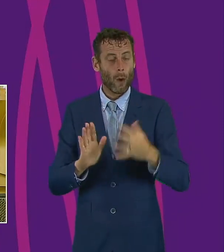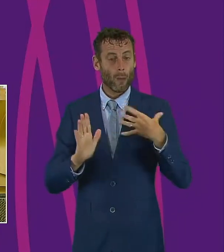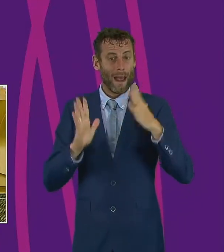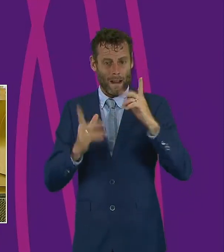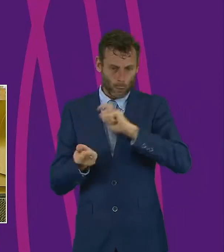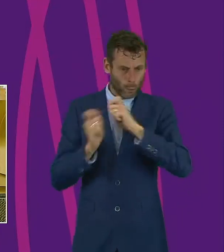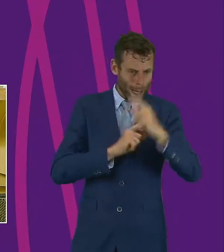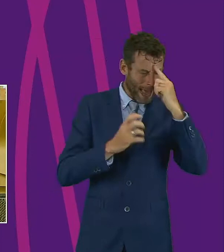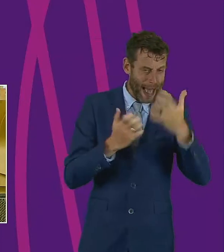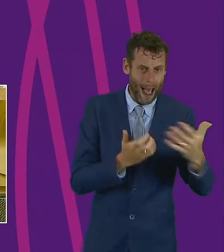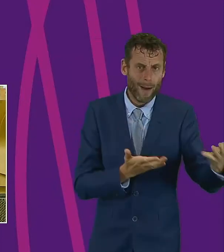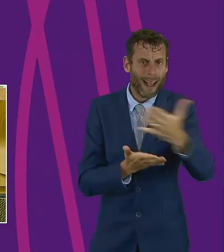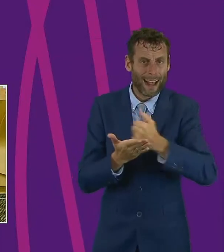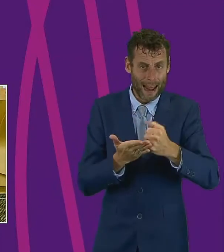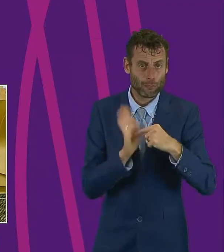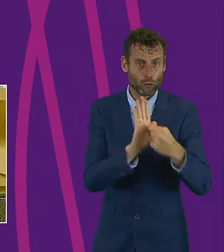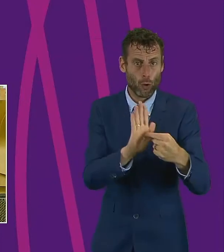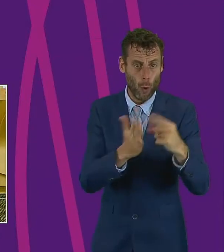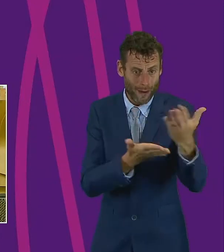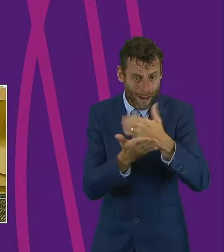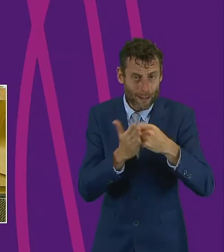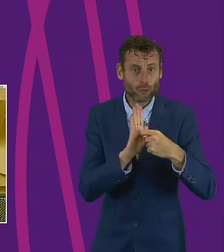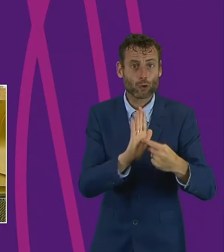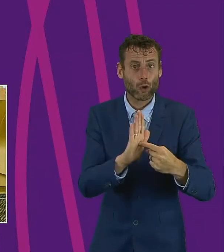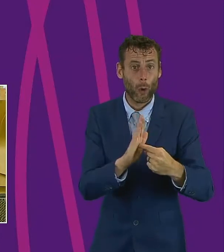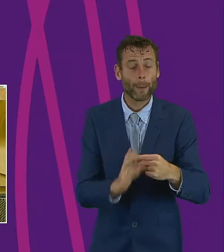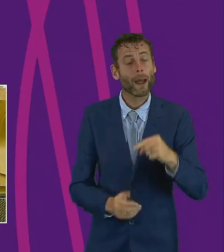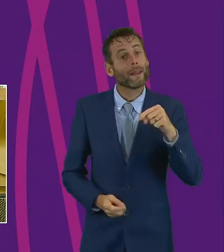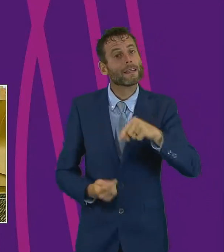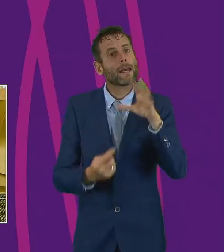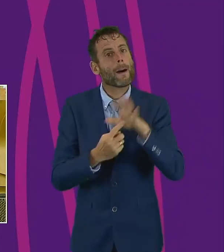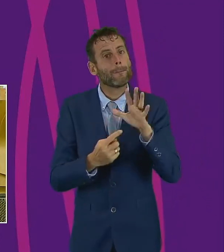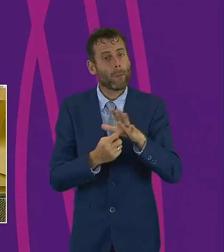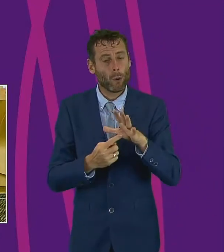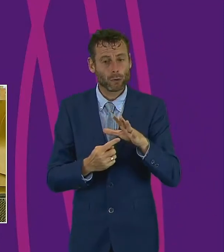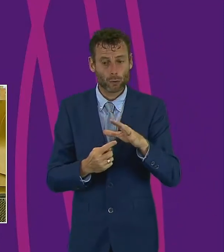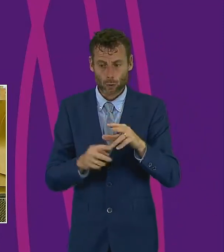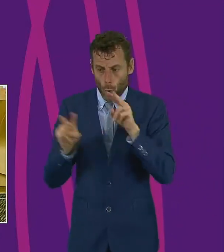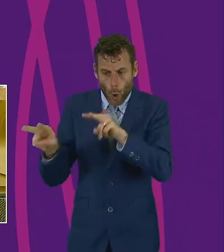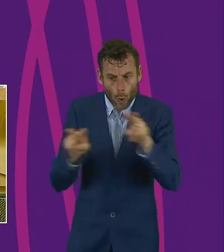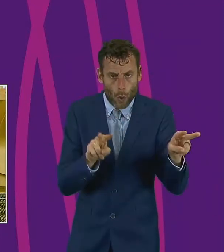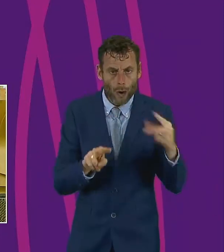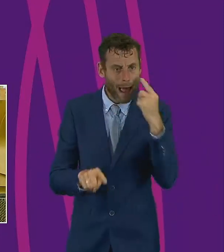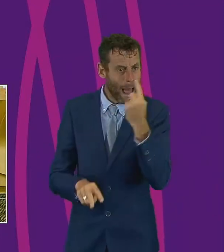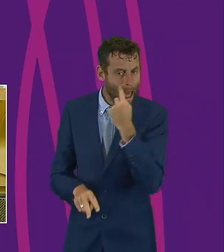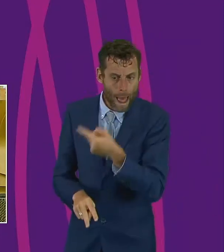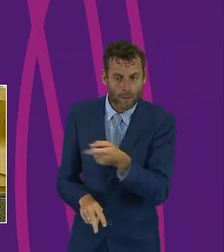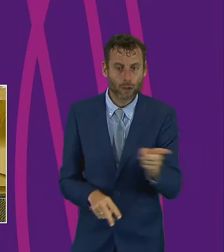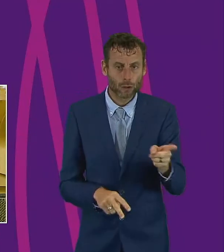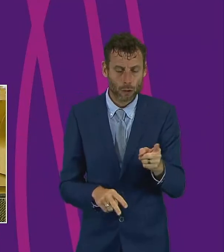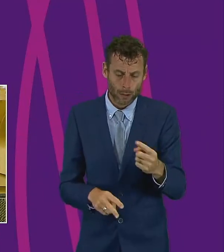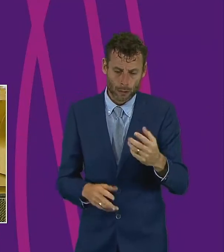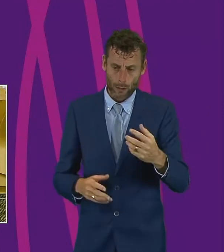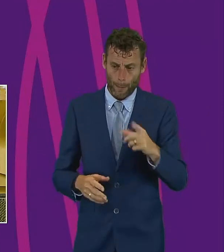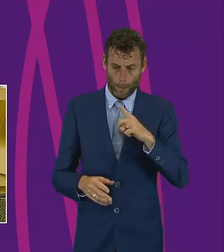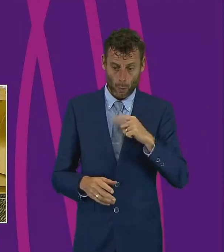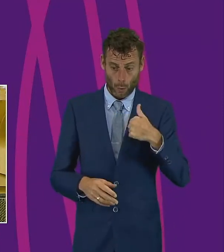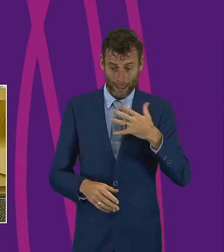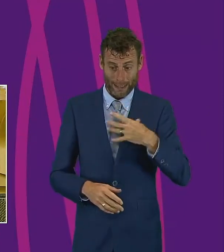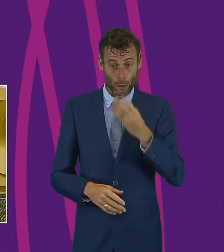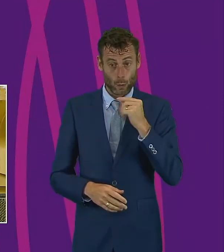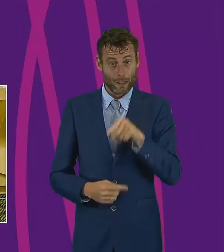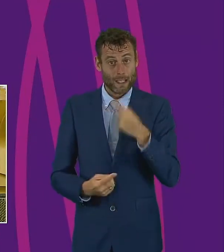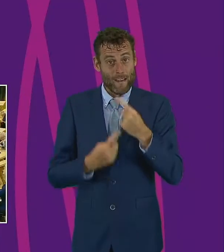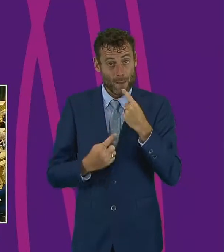ongoing decisions that involve keeping people safe. And I would hope that Richard Leonard would welcome the announcement from the Health Secretary earlier this